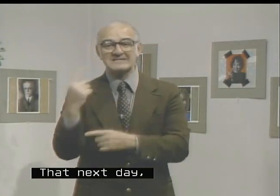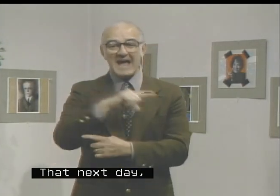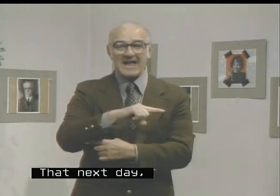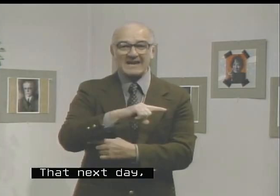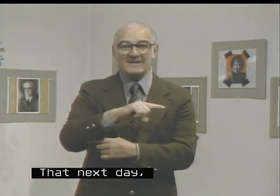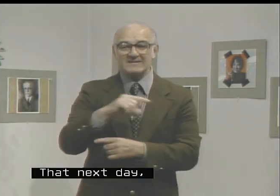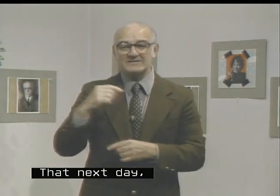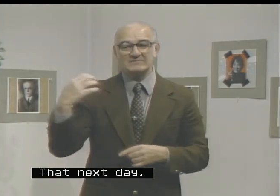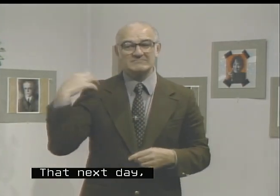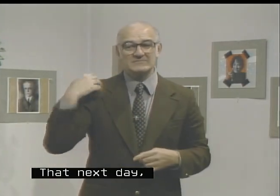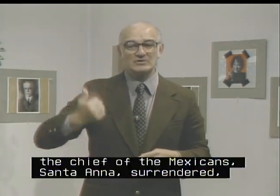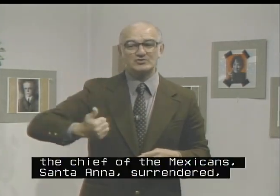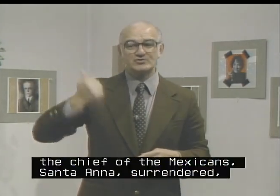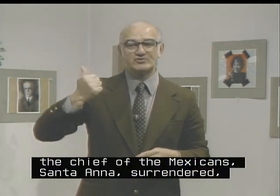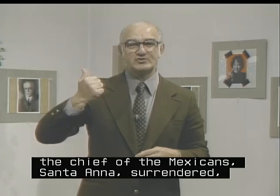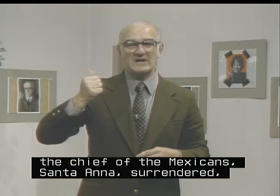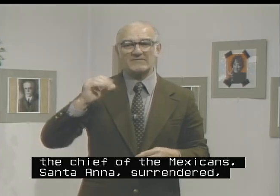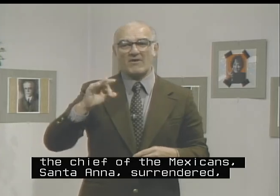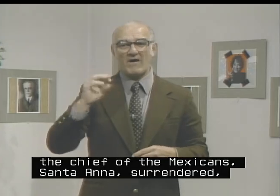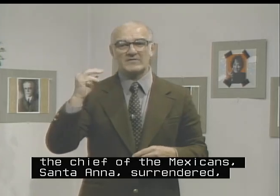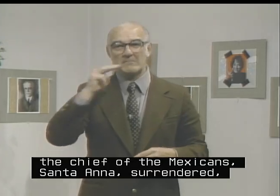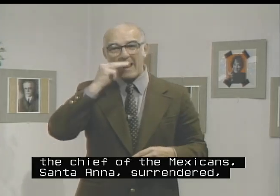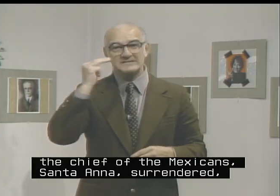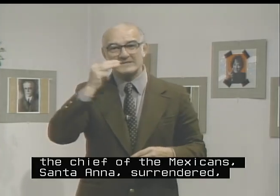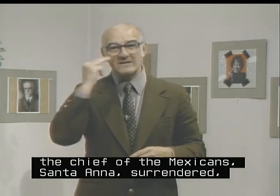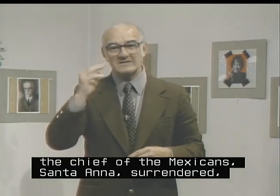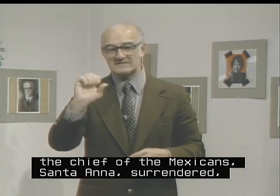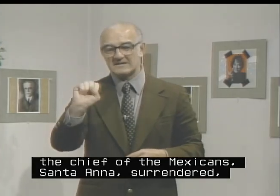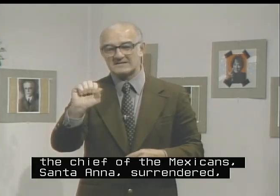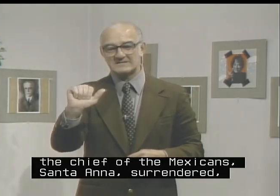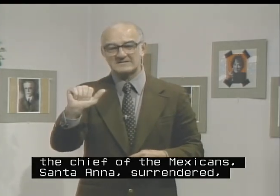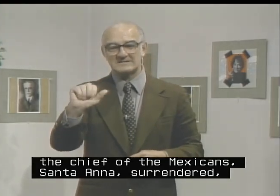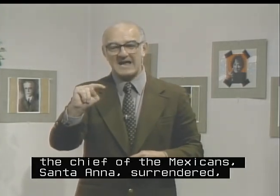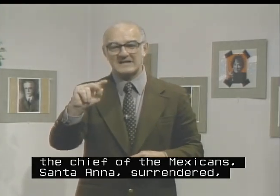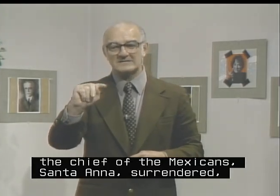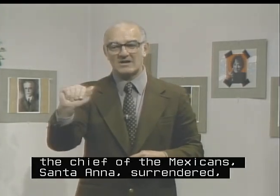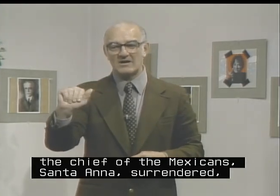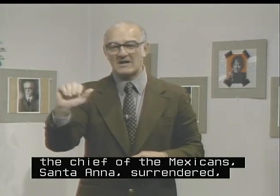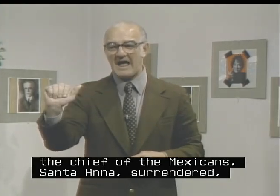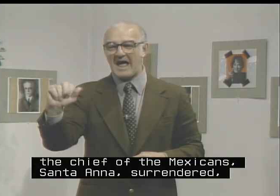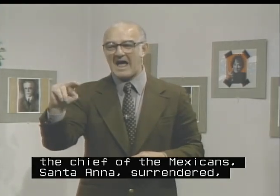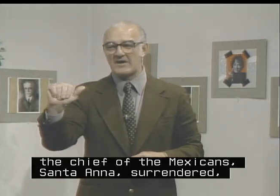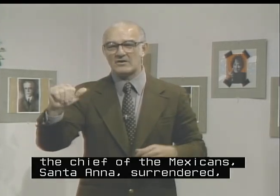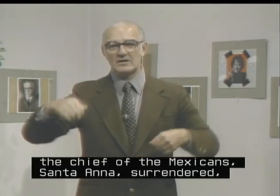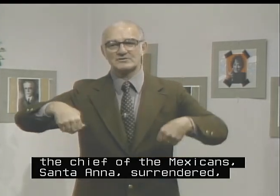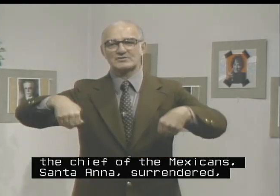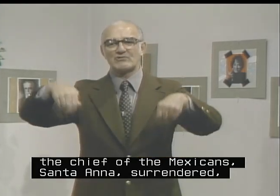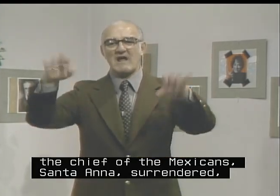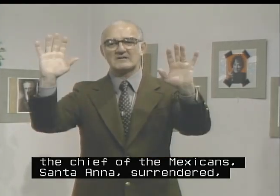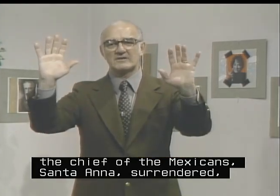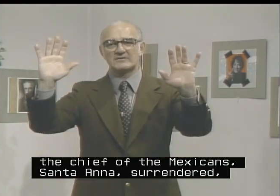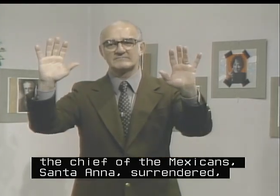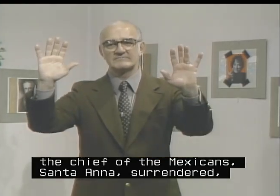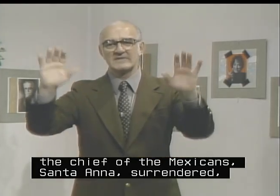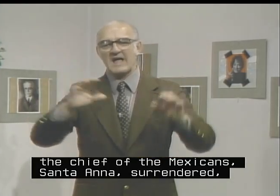day, the chief of the Mexicans, Santa Ana, surrendered.